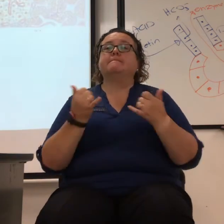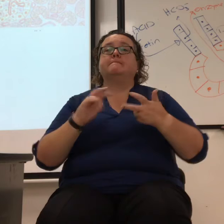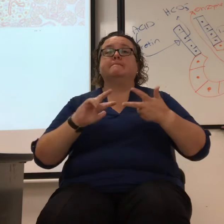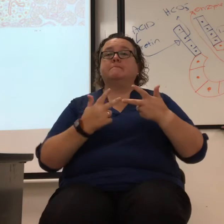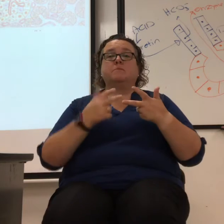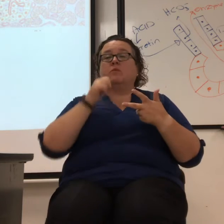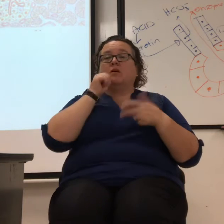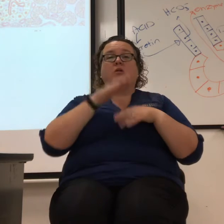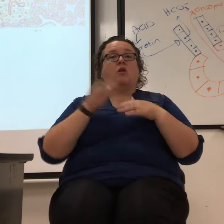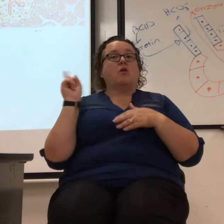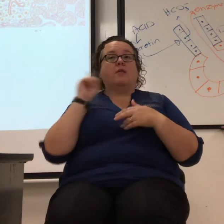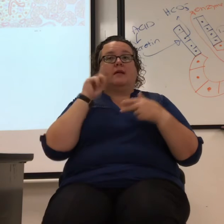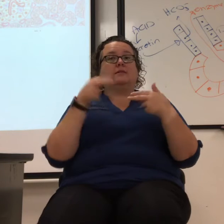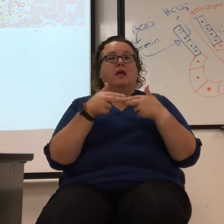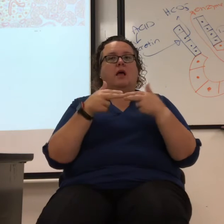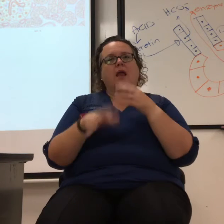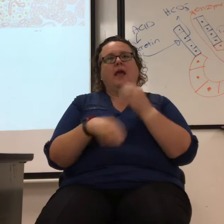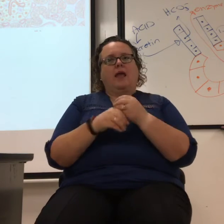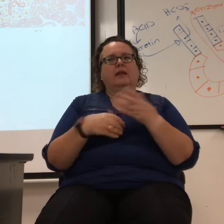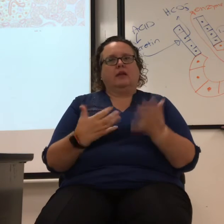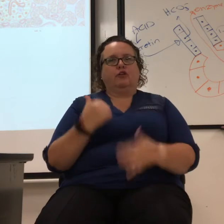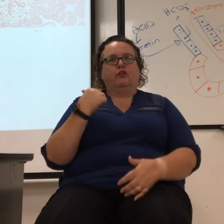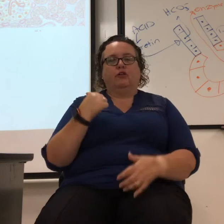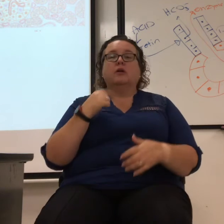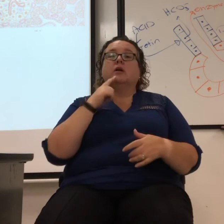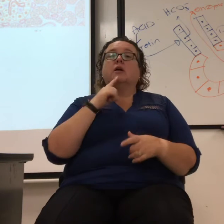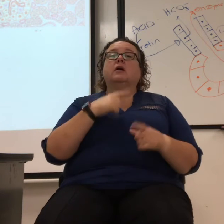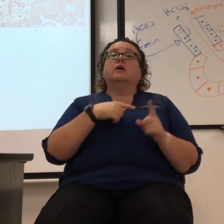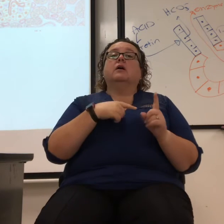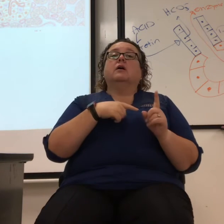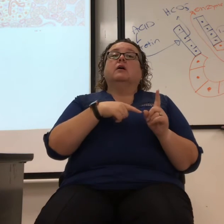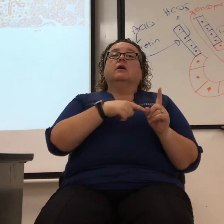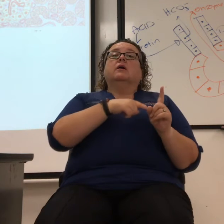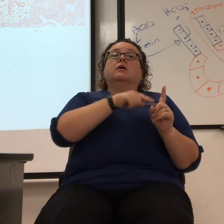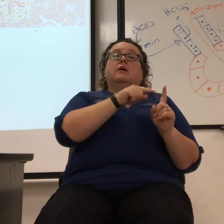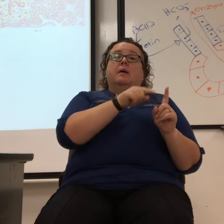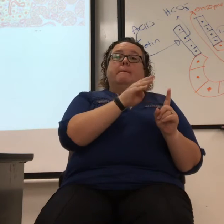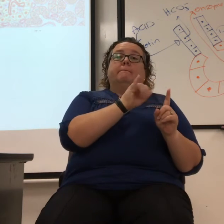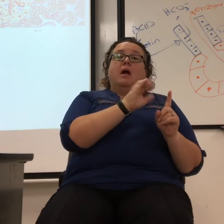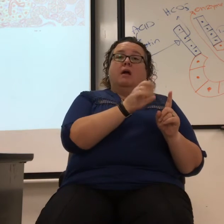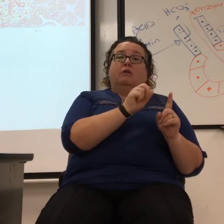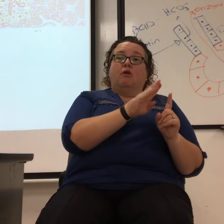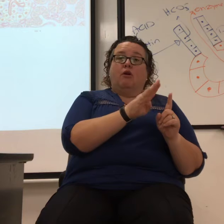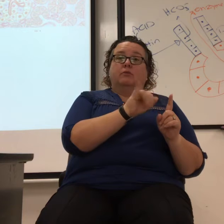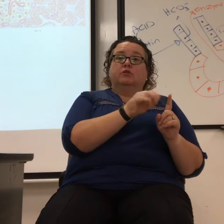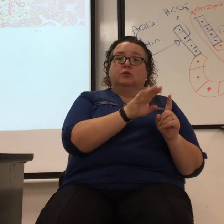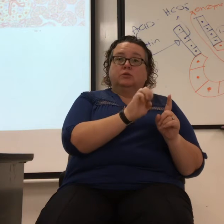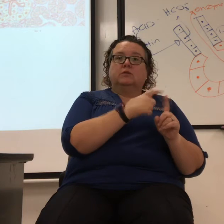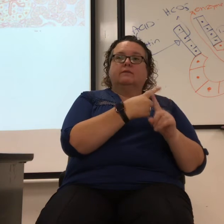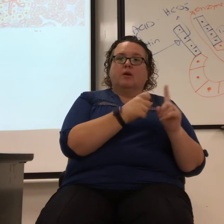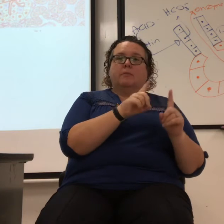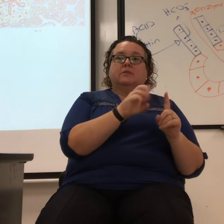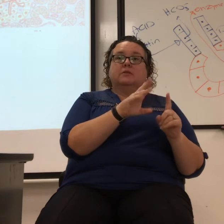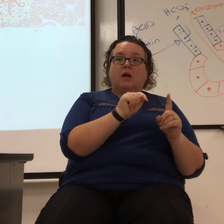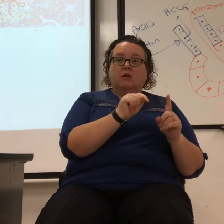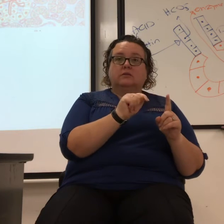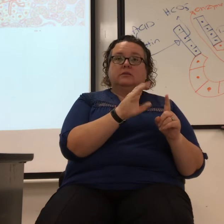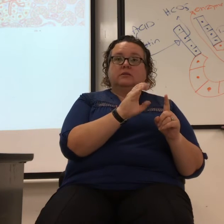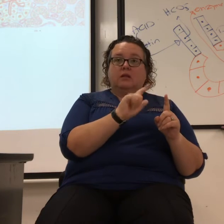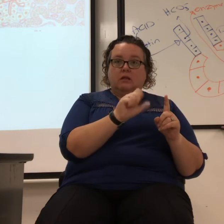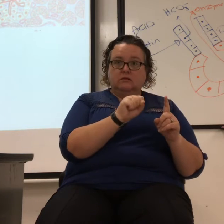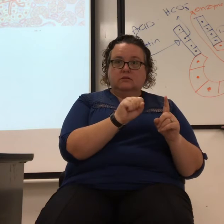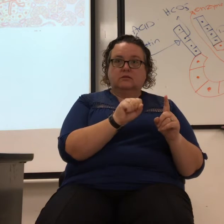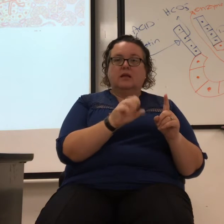that slide. I threw it in here. In addition to the bicarb-rich juice from the duct cells, and